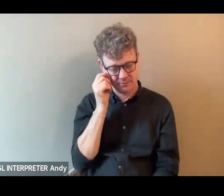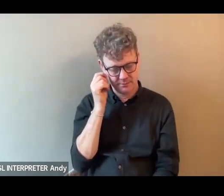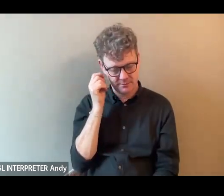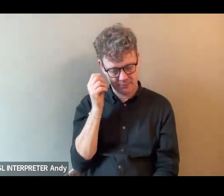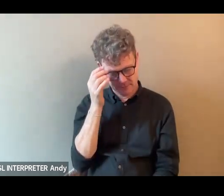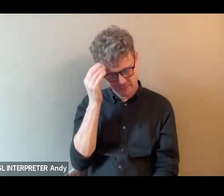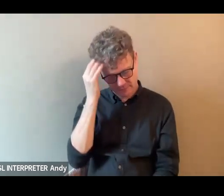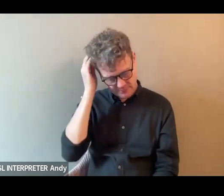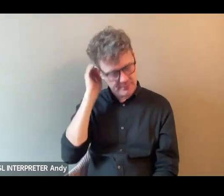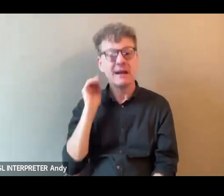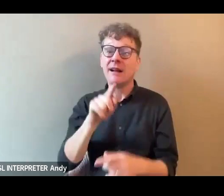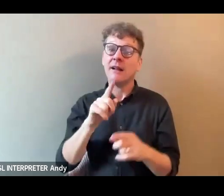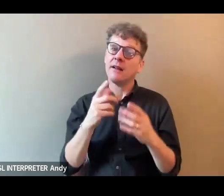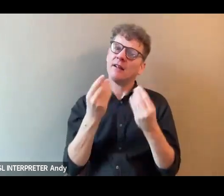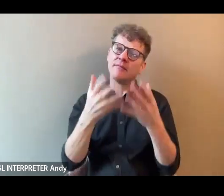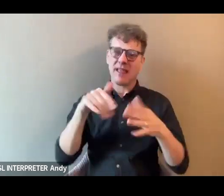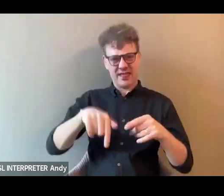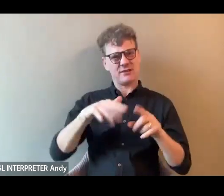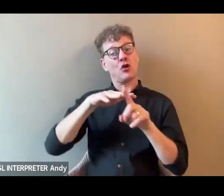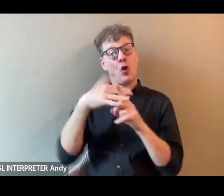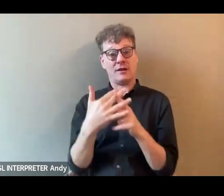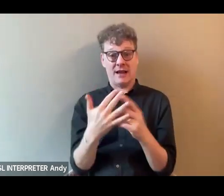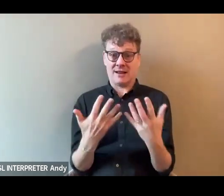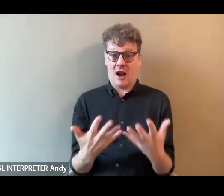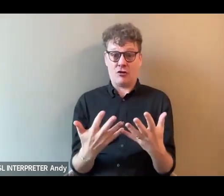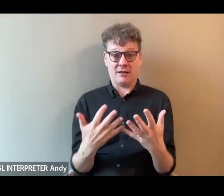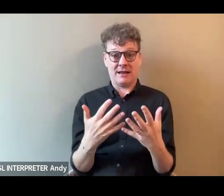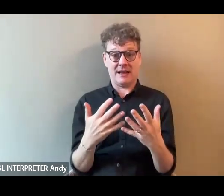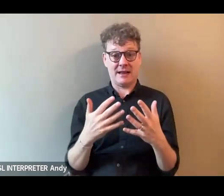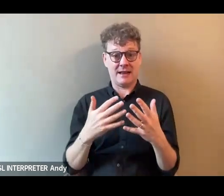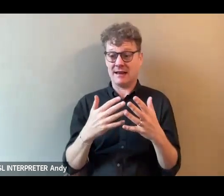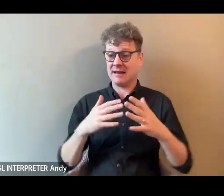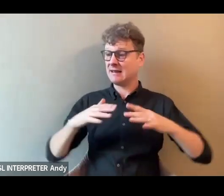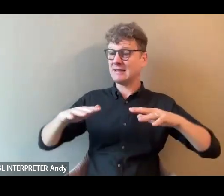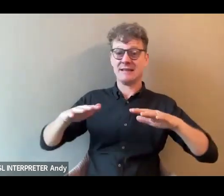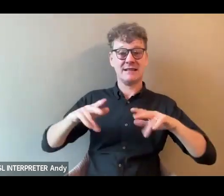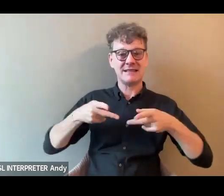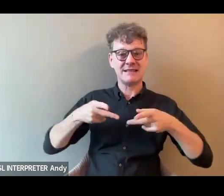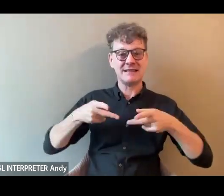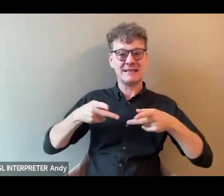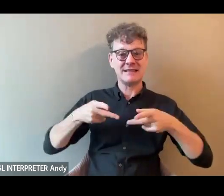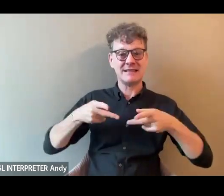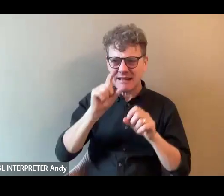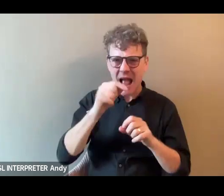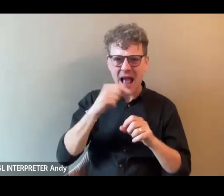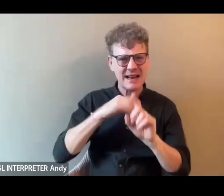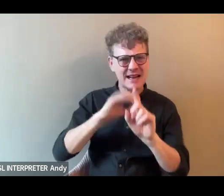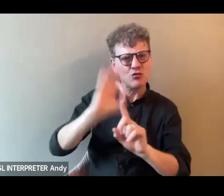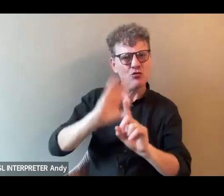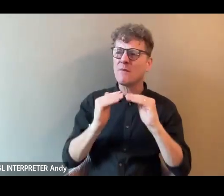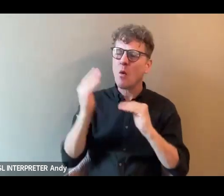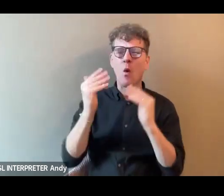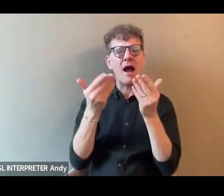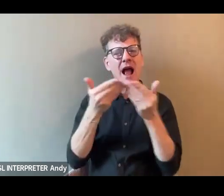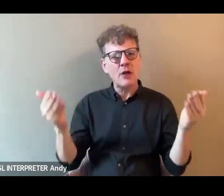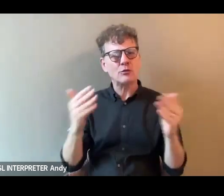could do within the confines of how things are currently organised to make more equitable and inclusive outcomes come to pass? And I'll